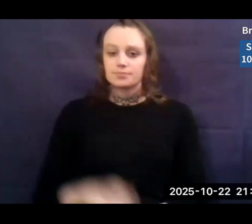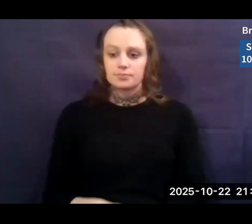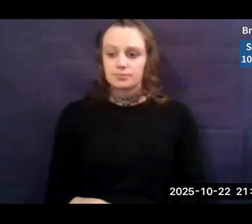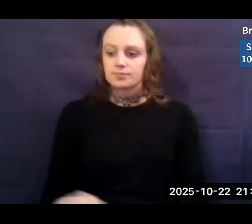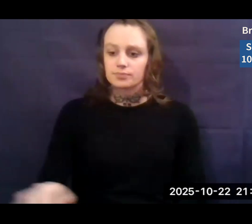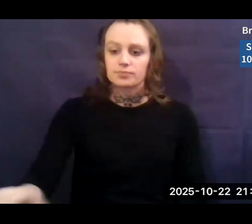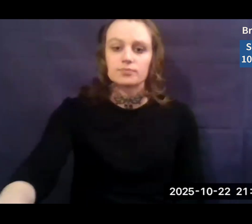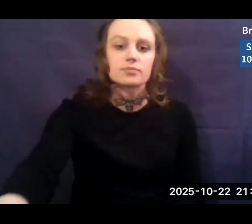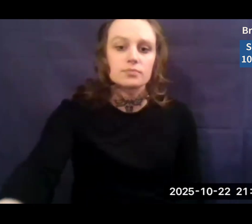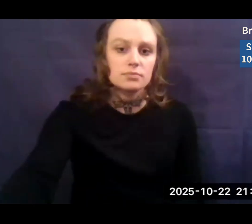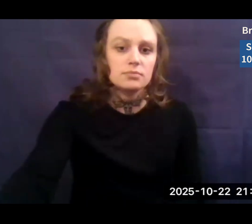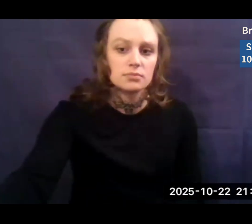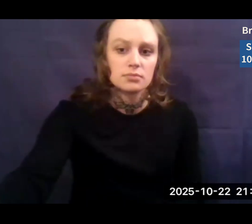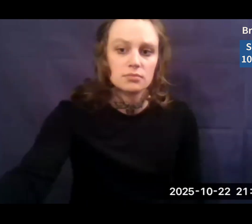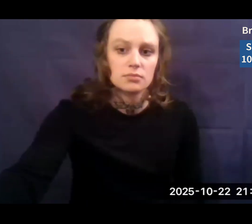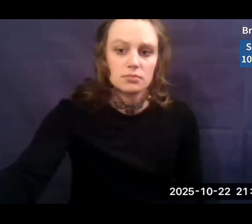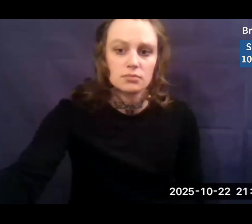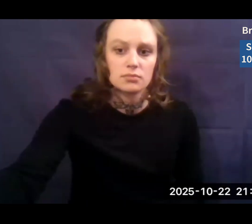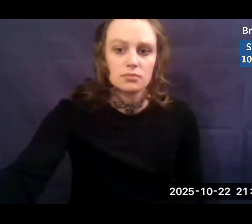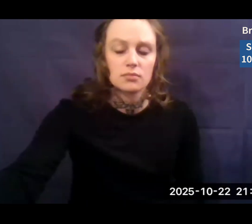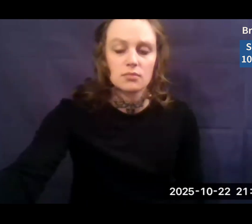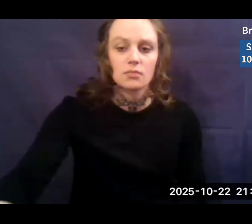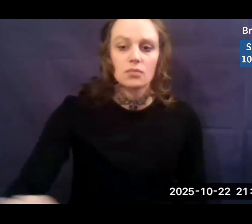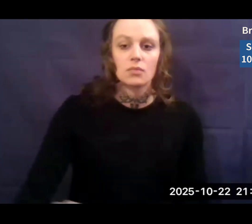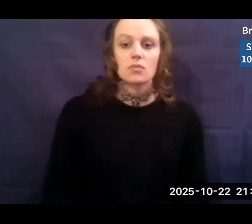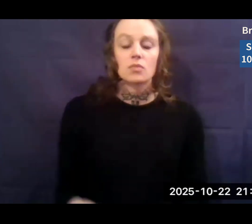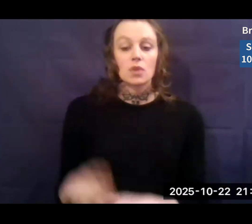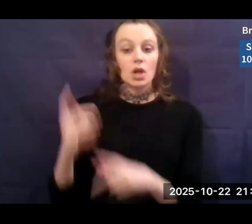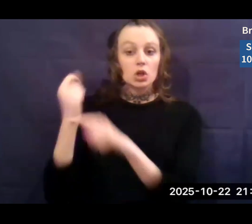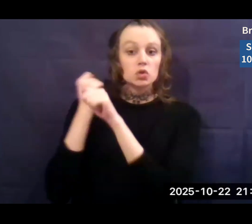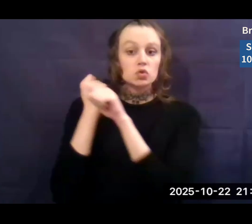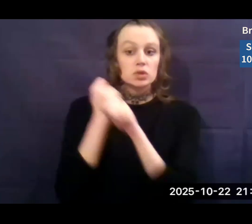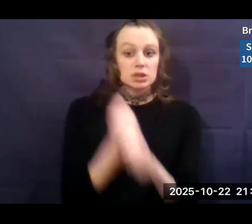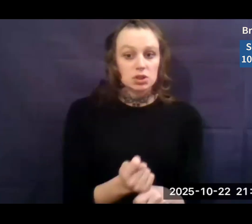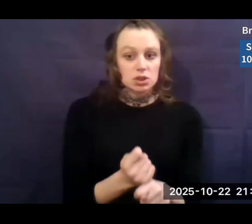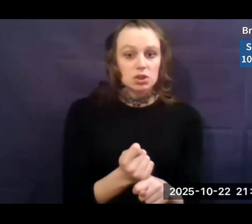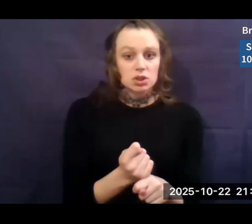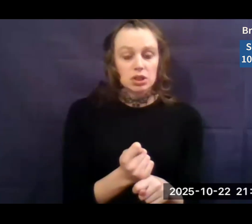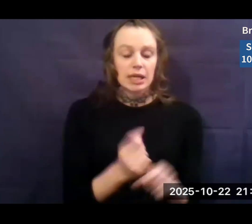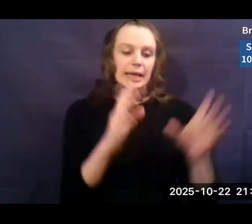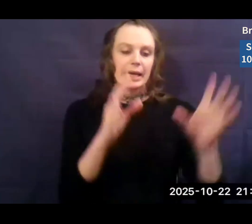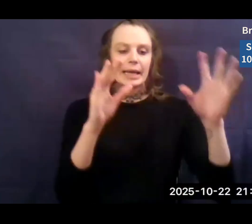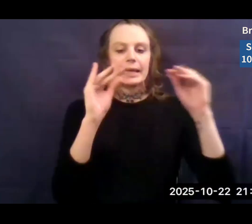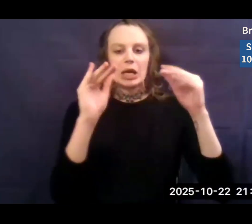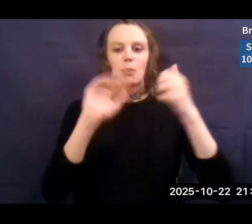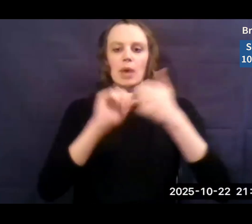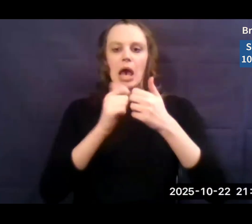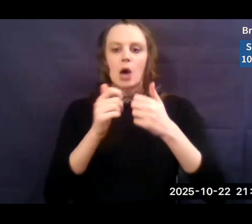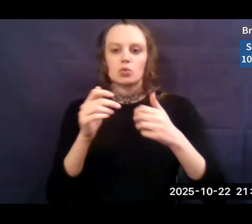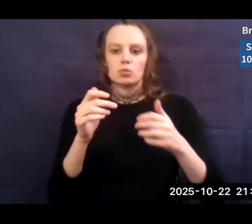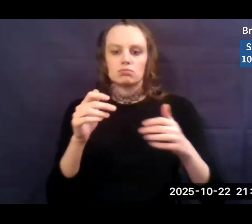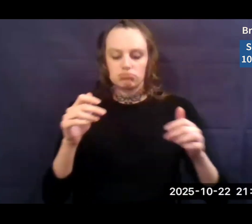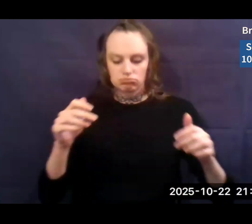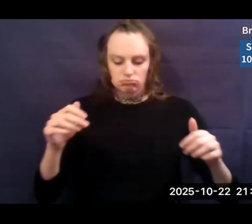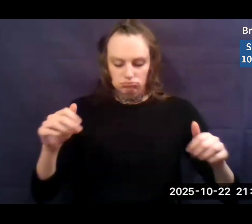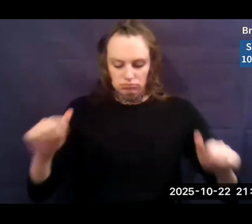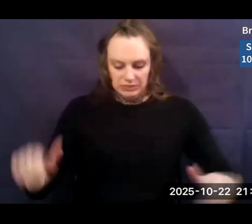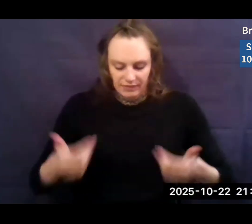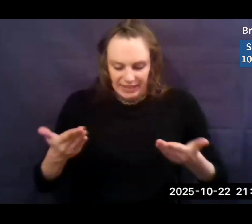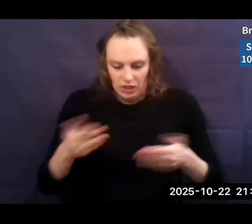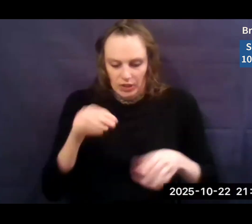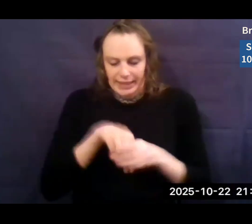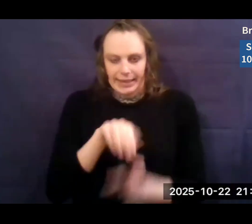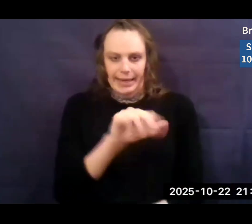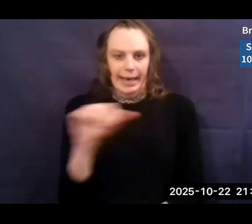The um the traditions teach me how to function in the community of AA.